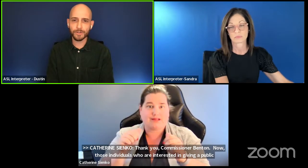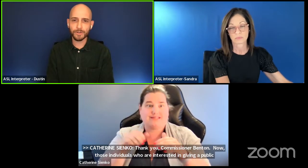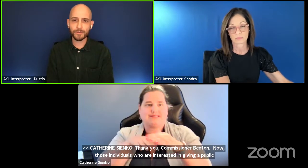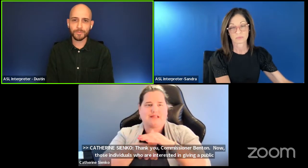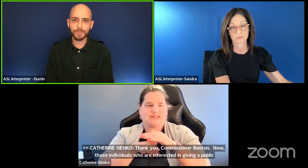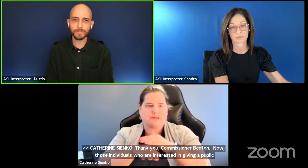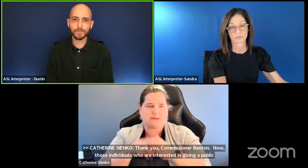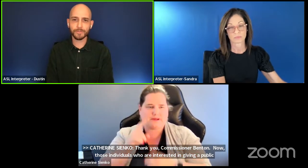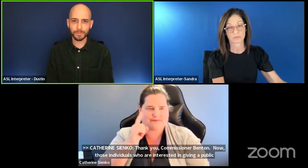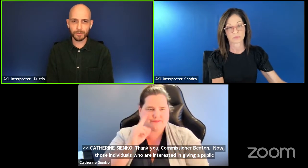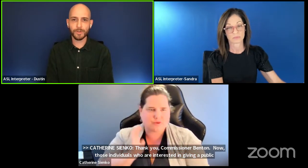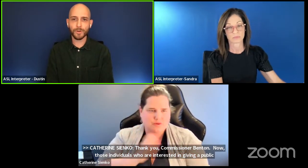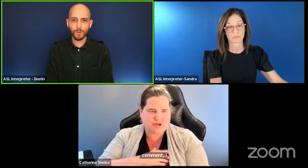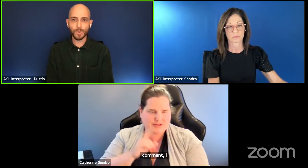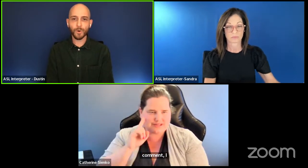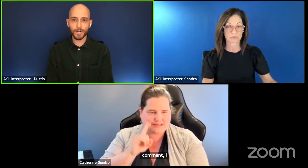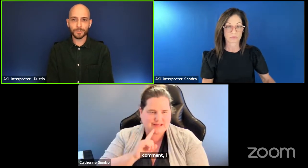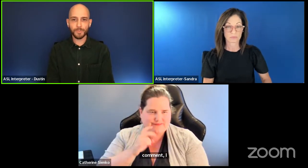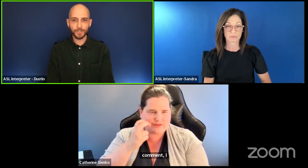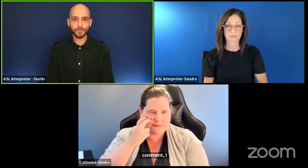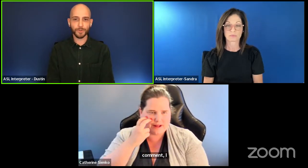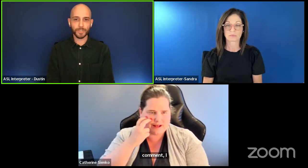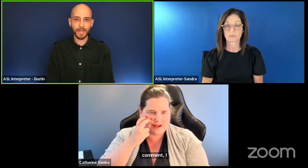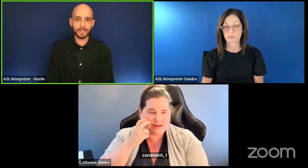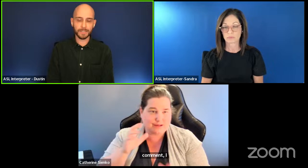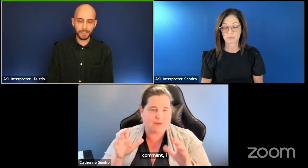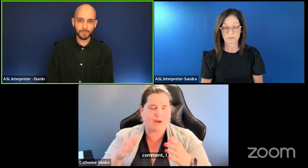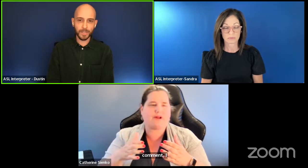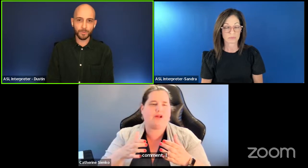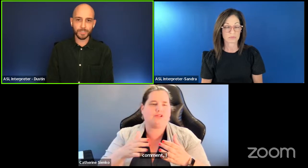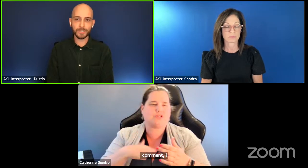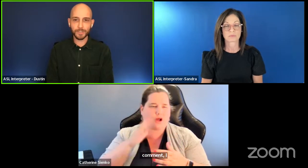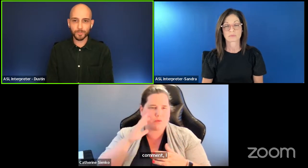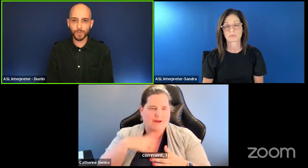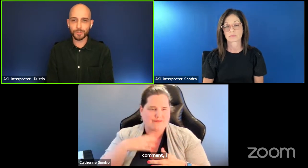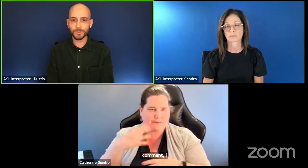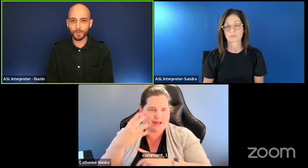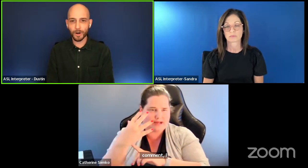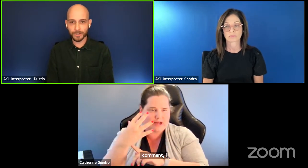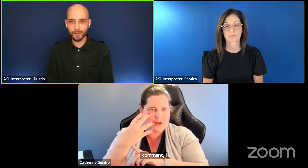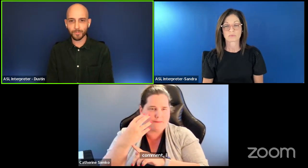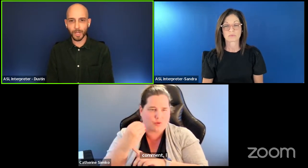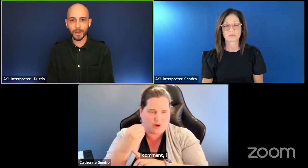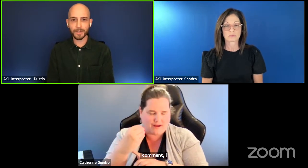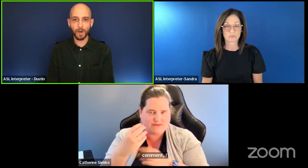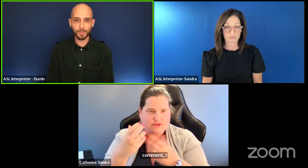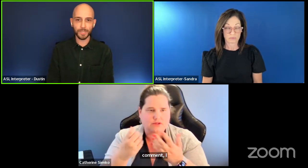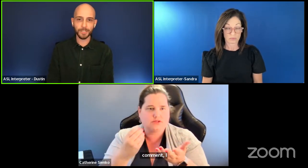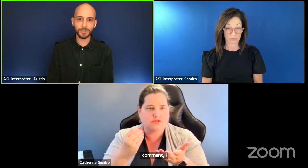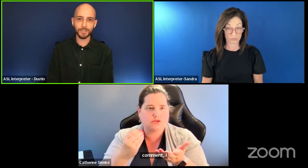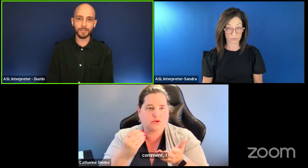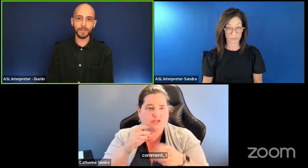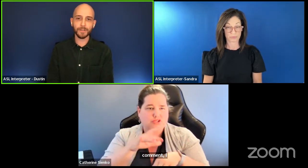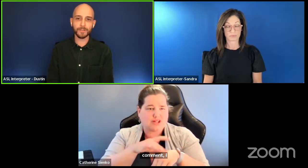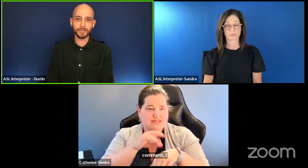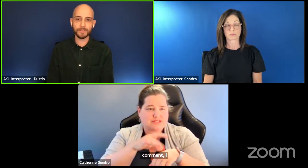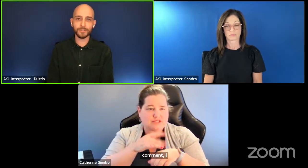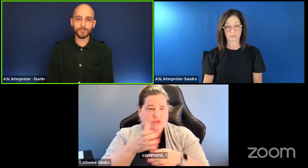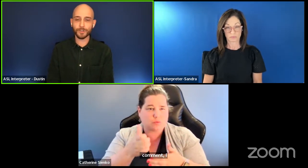minutes. We wanted to make sure that tonight's meeting was accessible to our deafblind